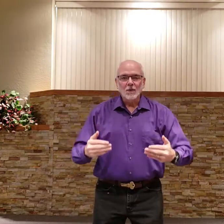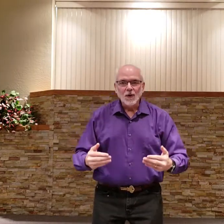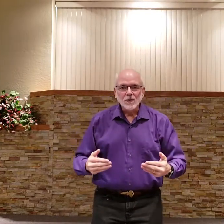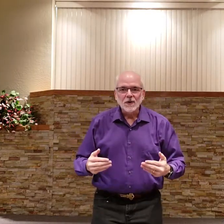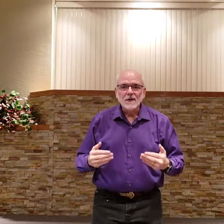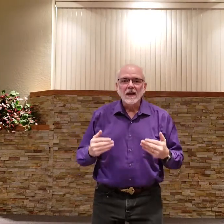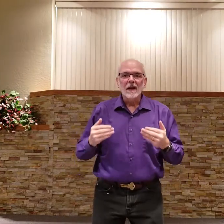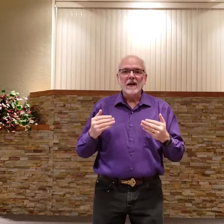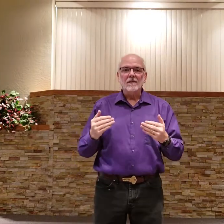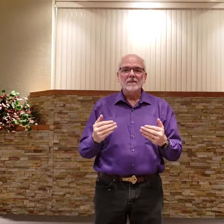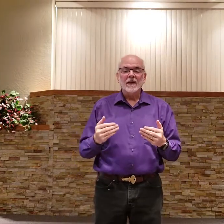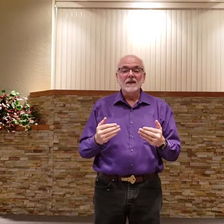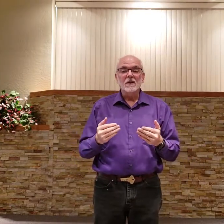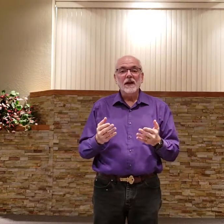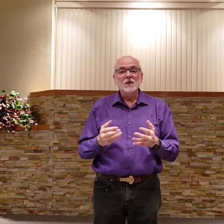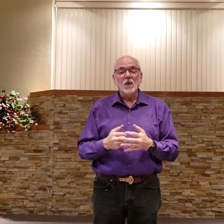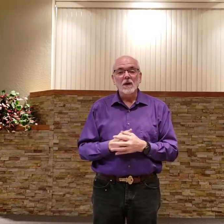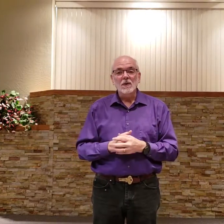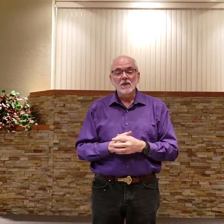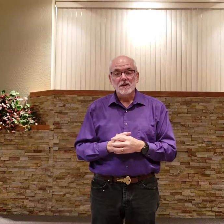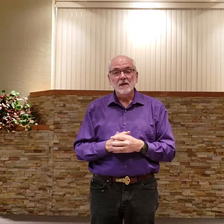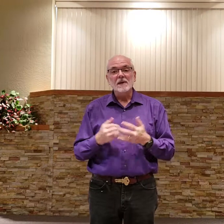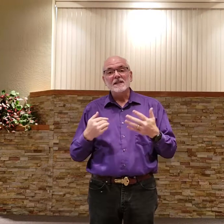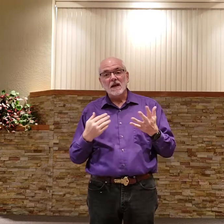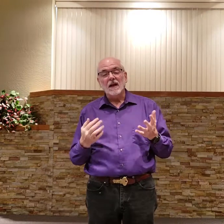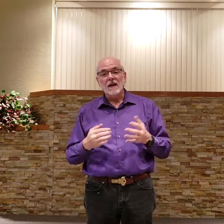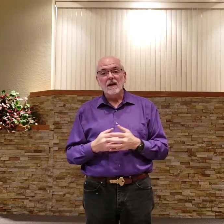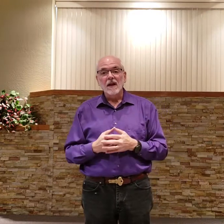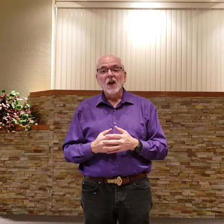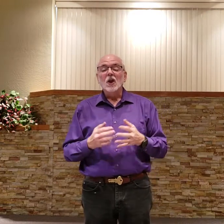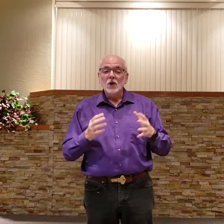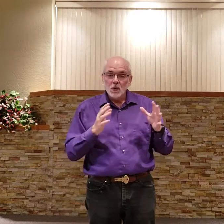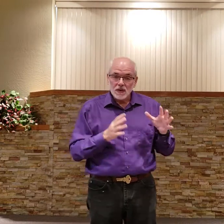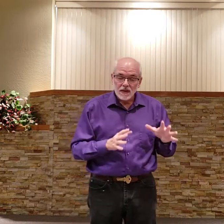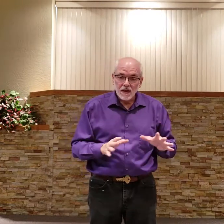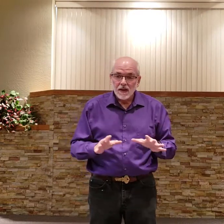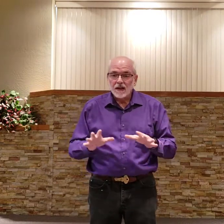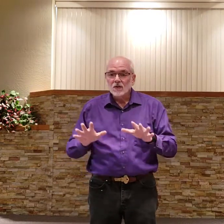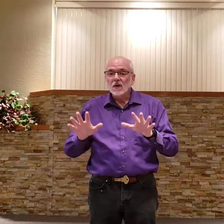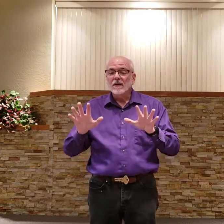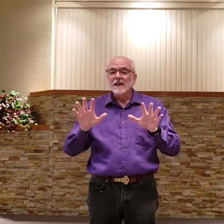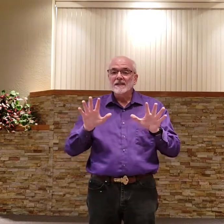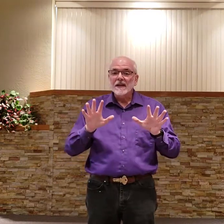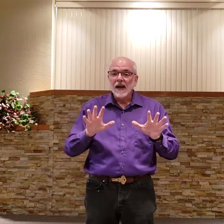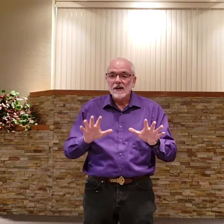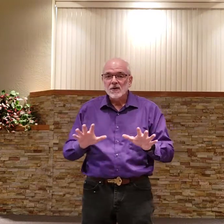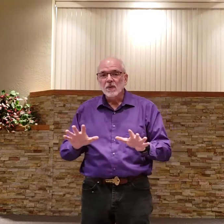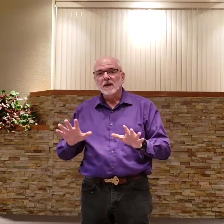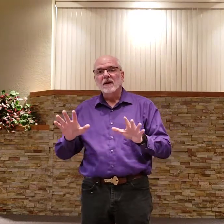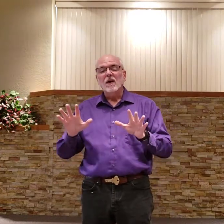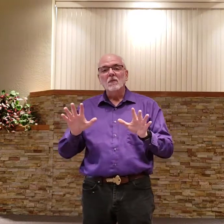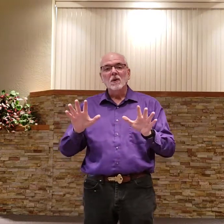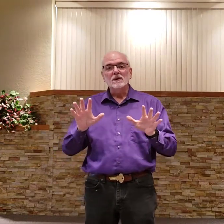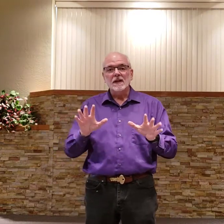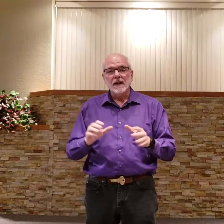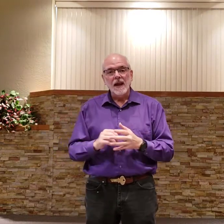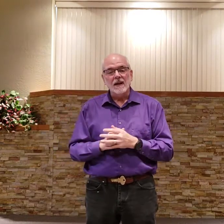what you're saying. And so that's why when you see me signing, you see sort of an exaggerated, almost a